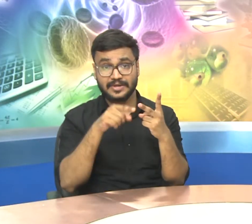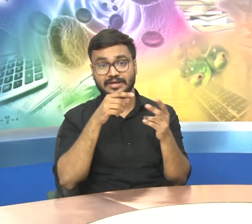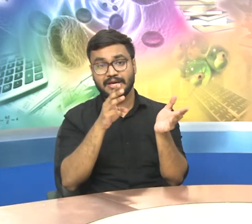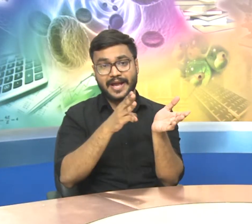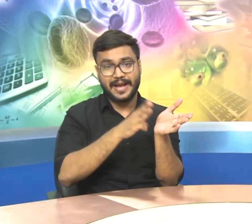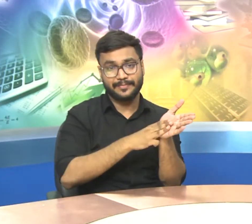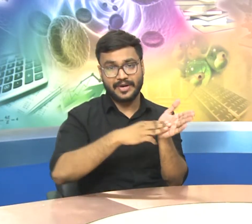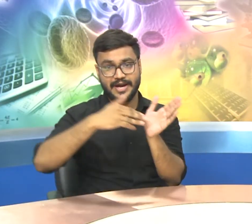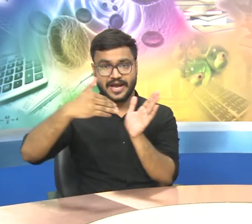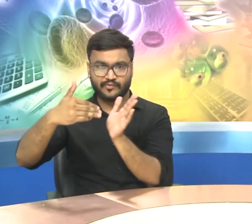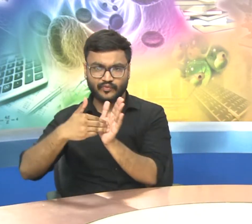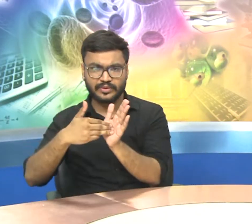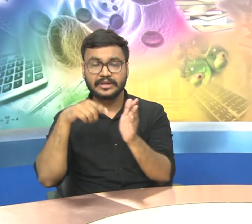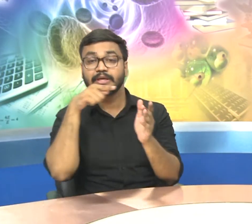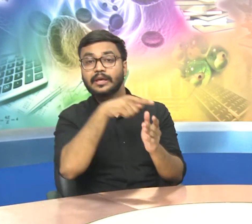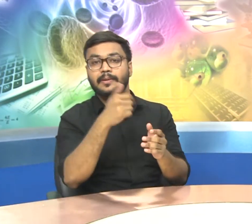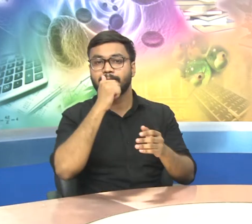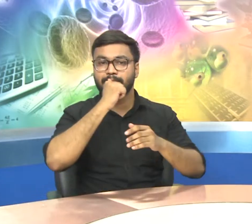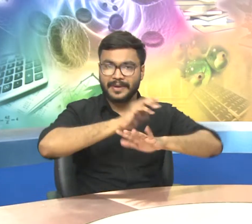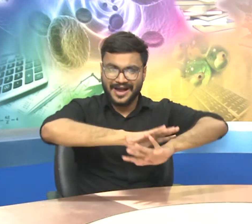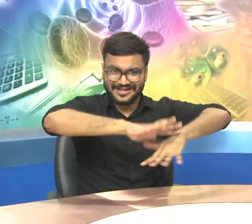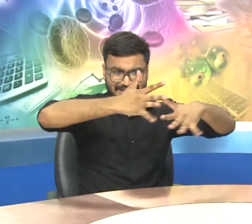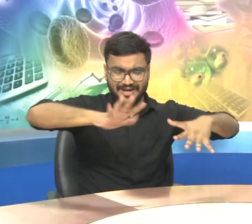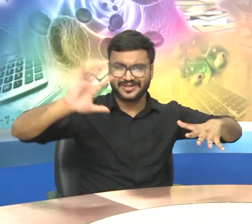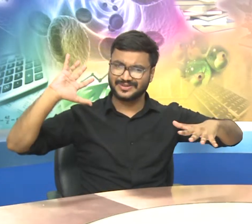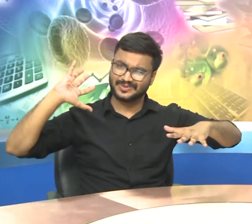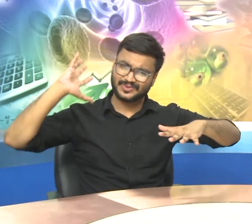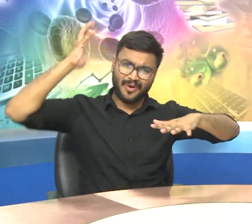sunlight. Photosynthesis occurs.